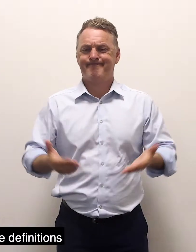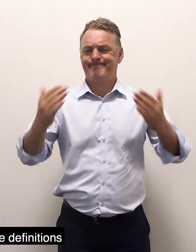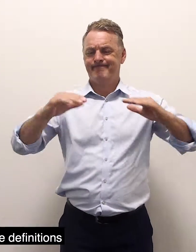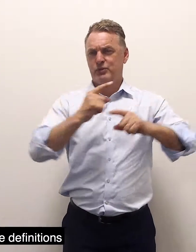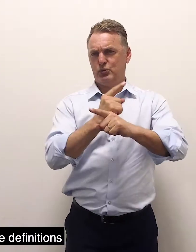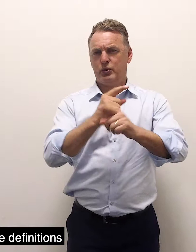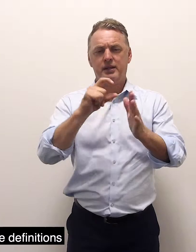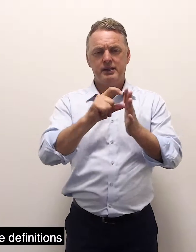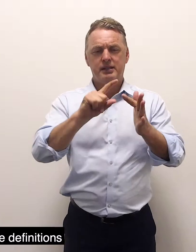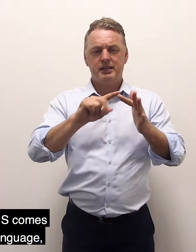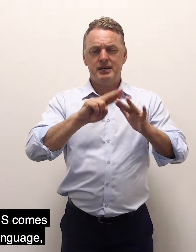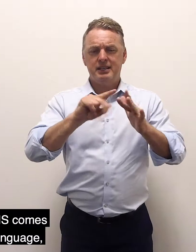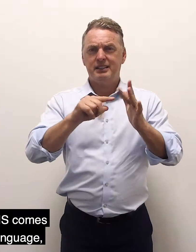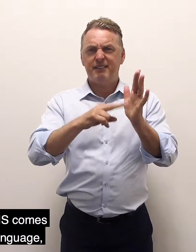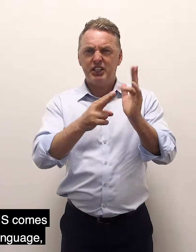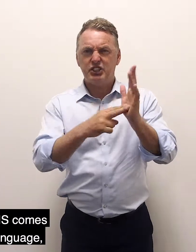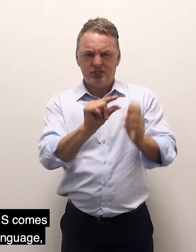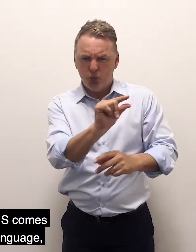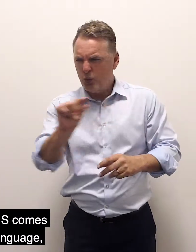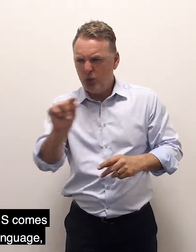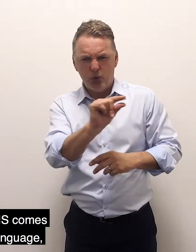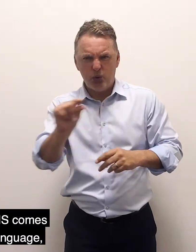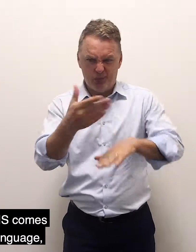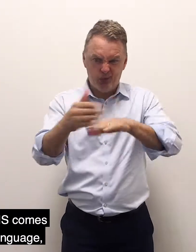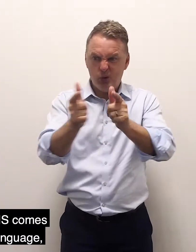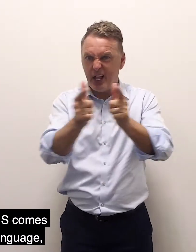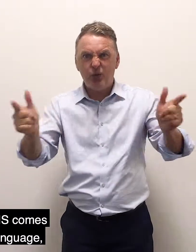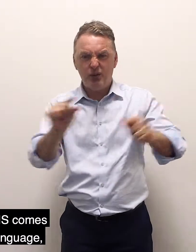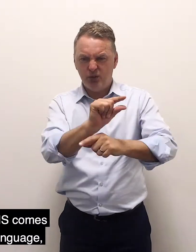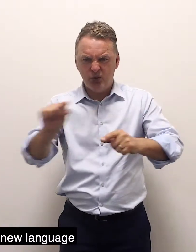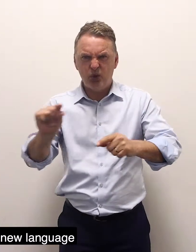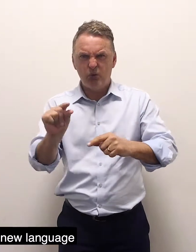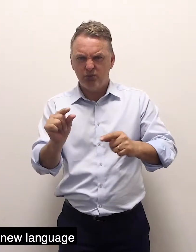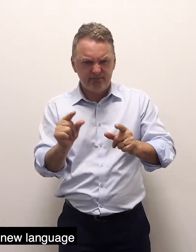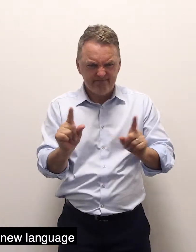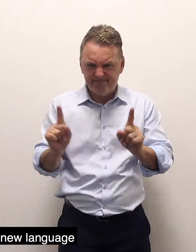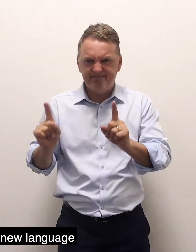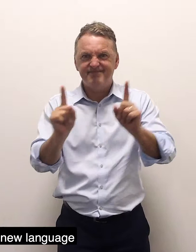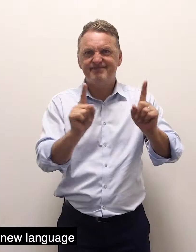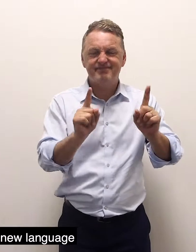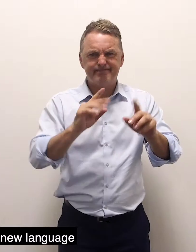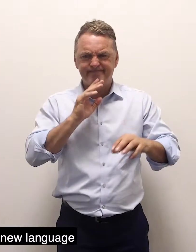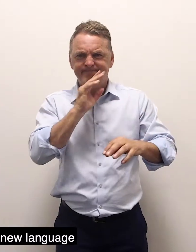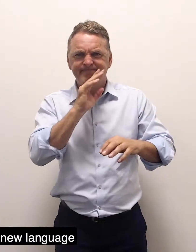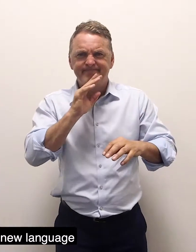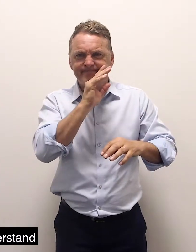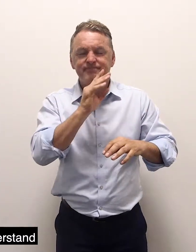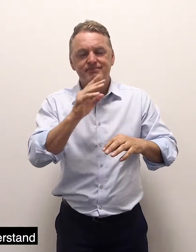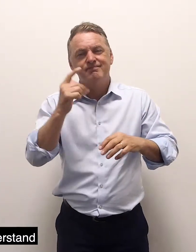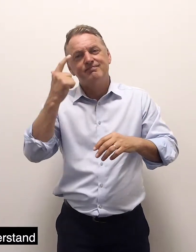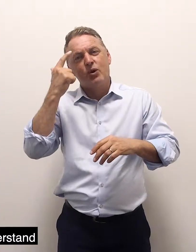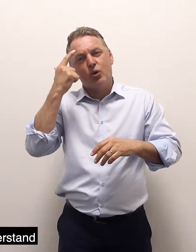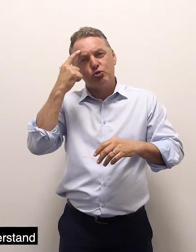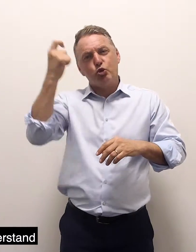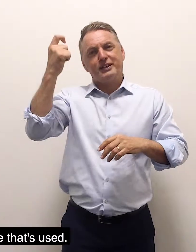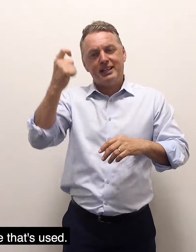want to talk about some definitions because with the NDIS comes a whole lot of new language. It's a new scheme, a lot of new language, so it's